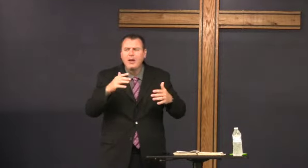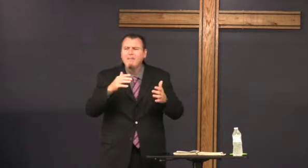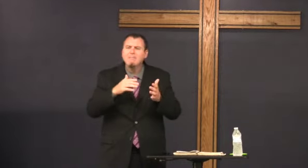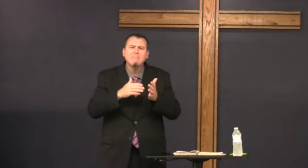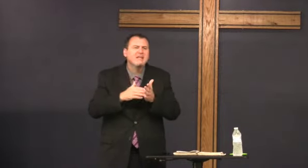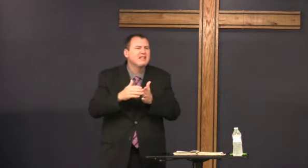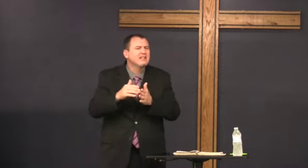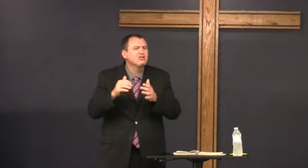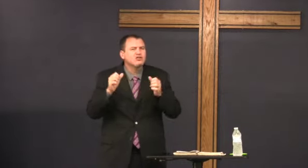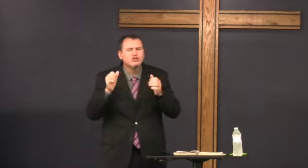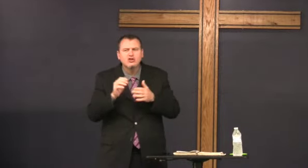Christians on